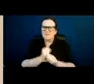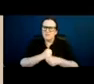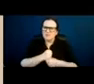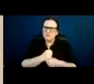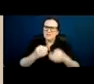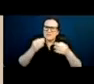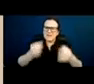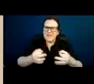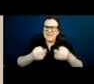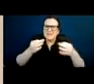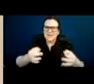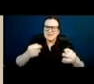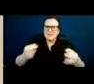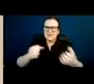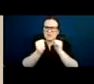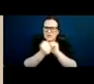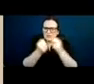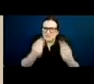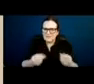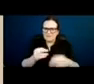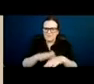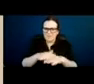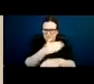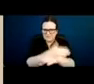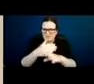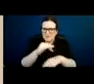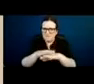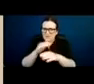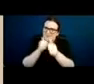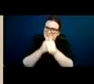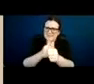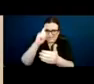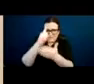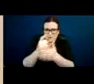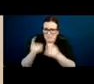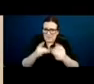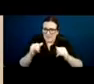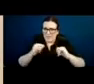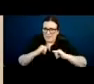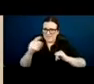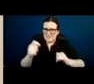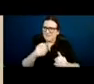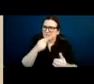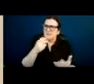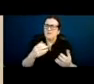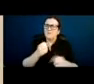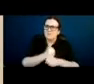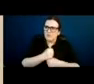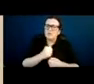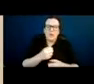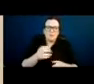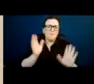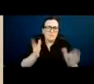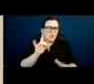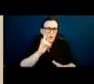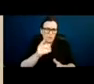fundamental changes required and the commencing of the Assisted Decision Making Capacity Act. I have heard that message and I know that Minister